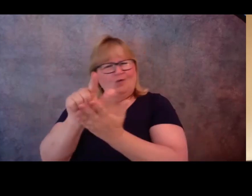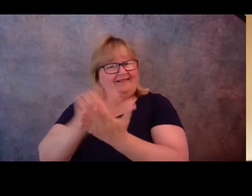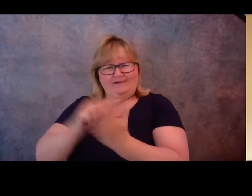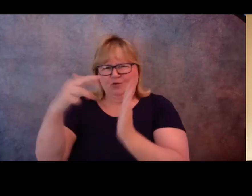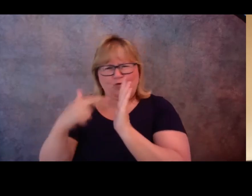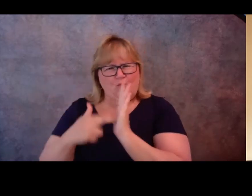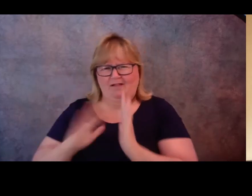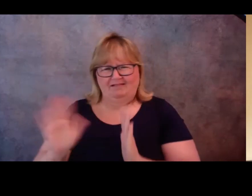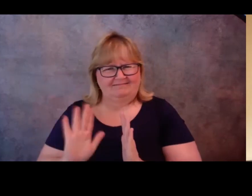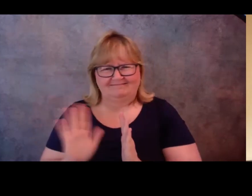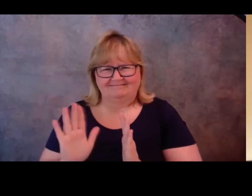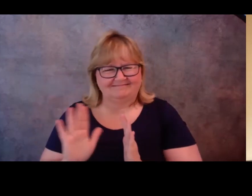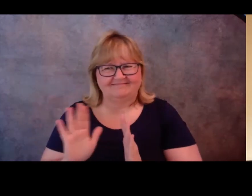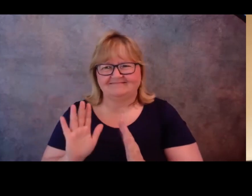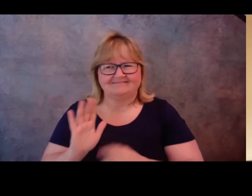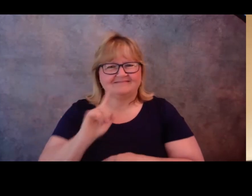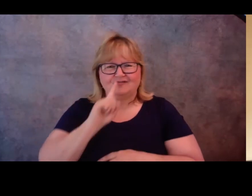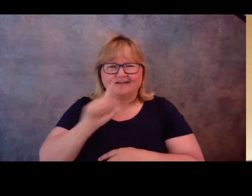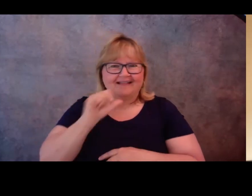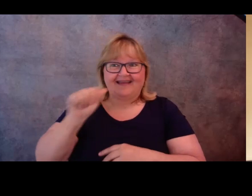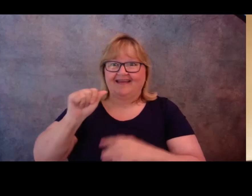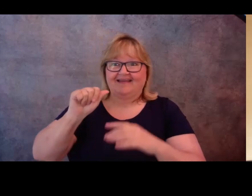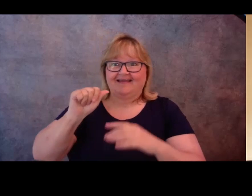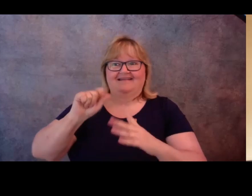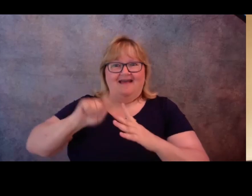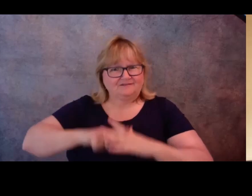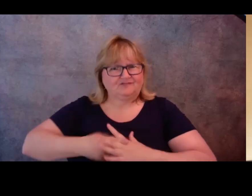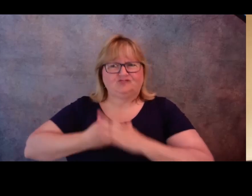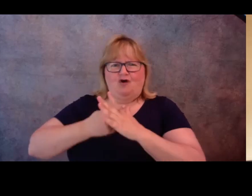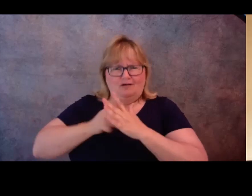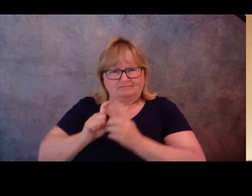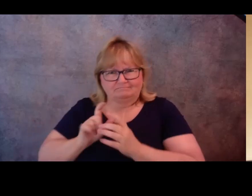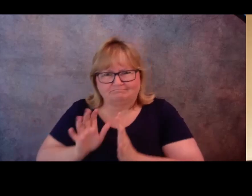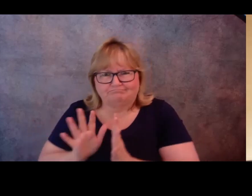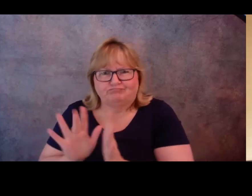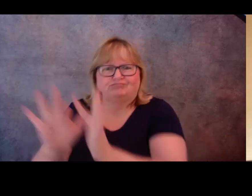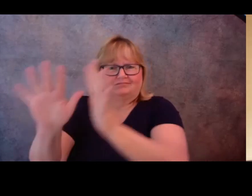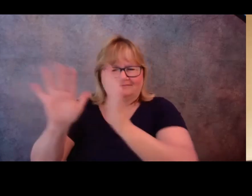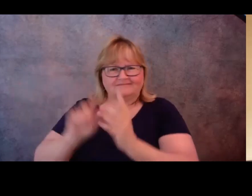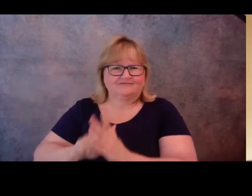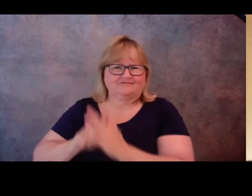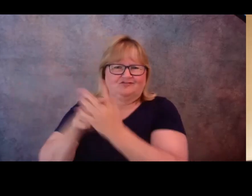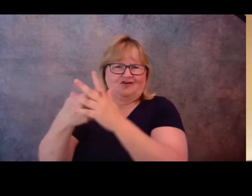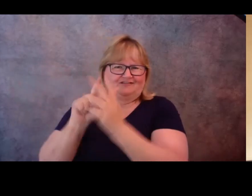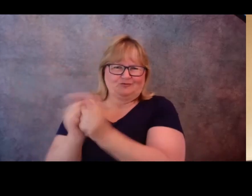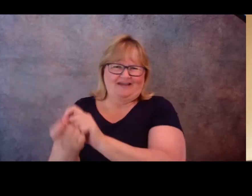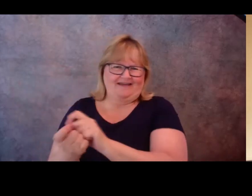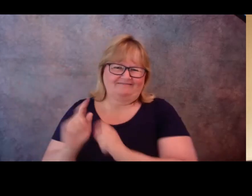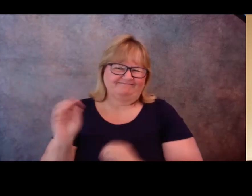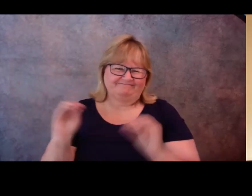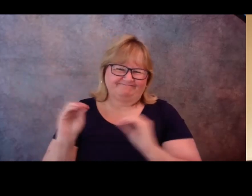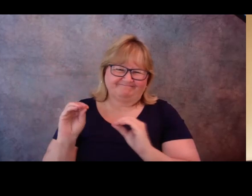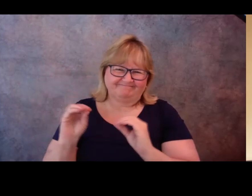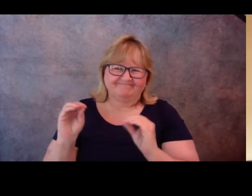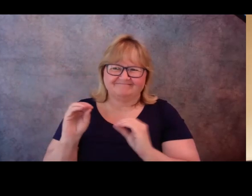and they weren't really instrumental in driving change or in kickstarting change in